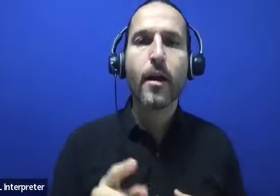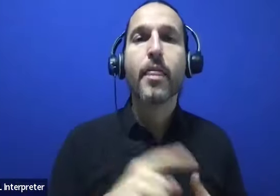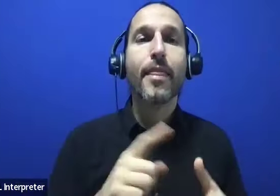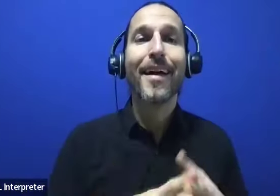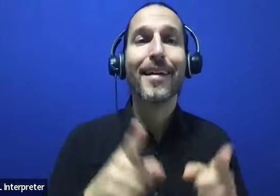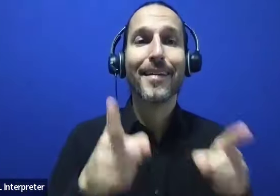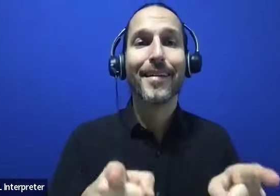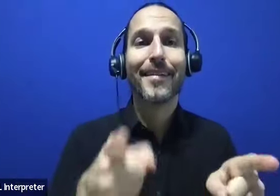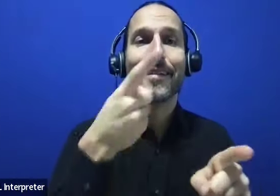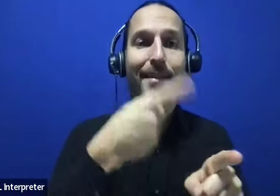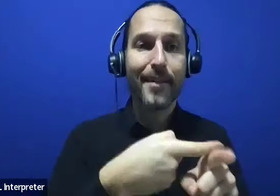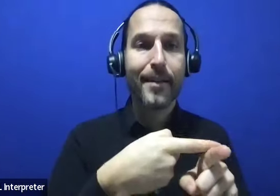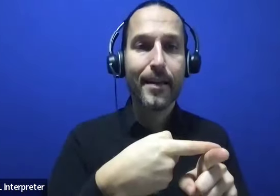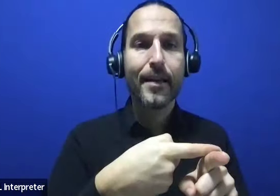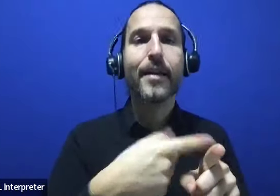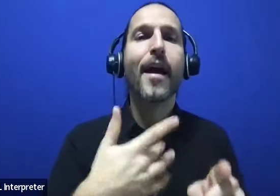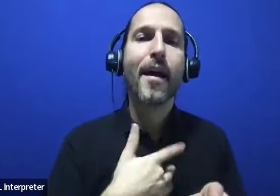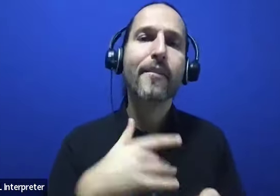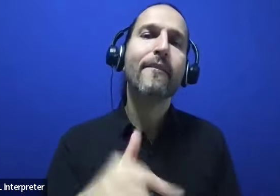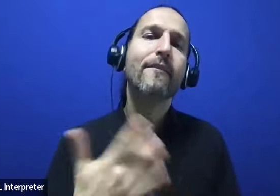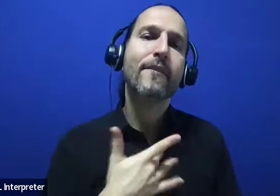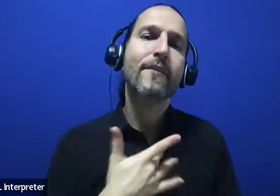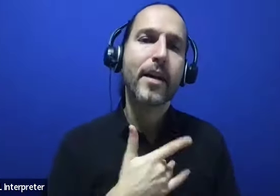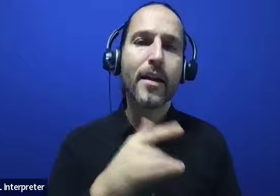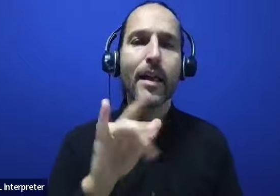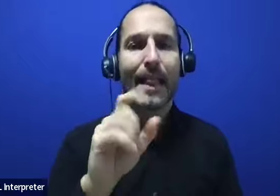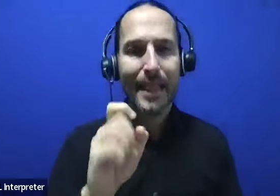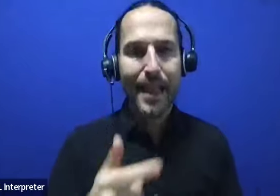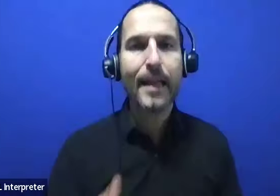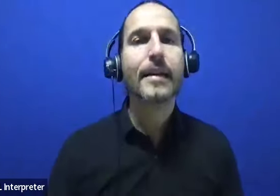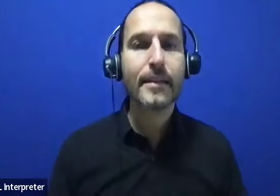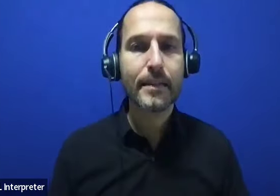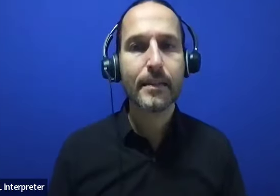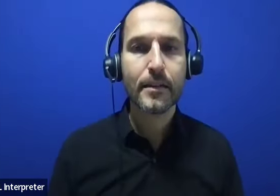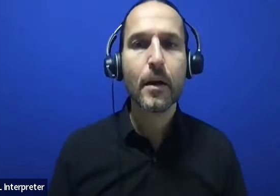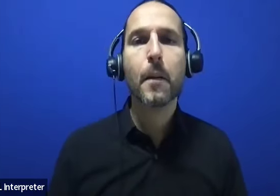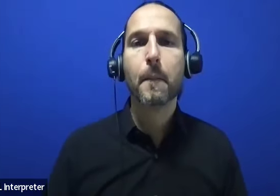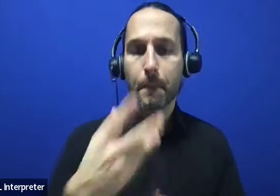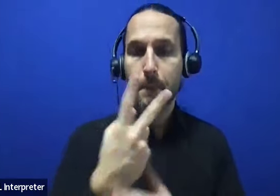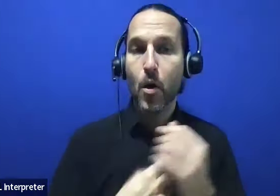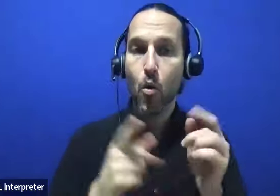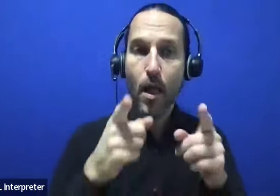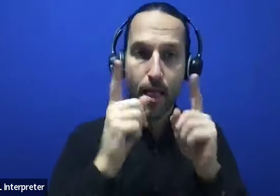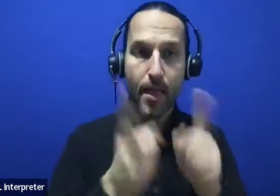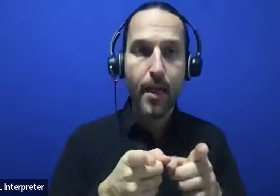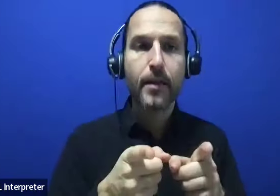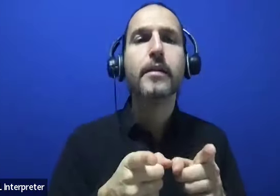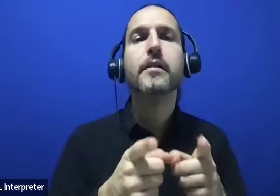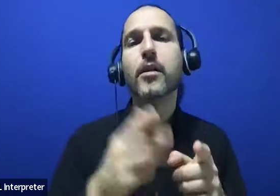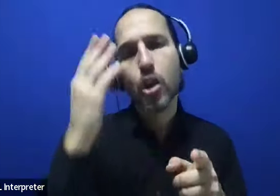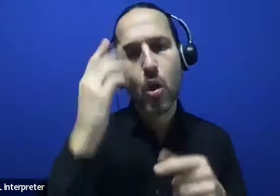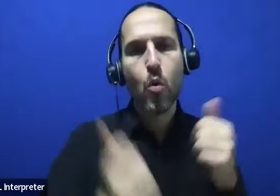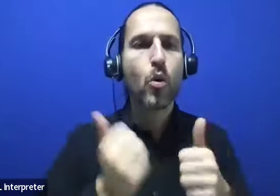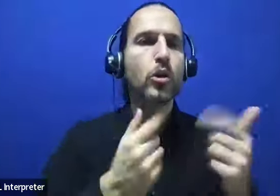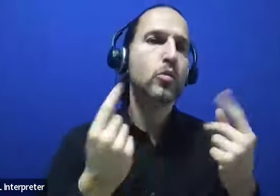other, and it gives you some pressure points on the leg, both legs actually, which show you where those legs are and